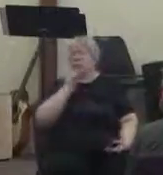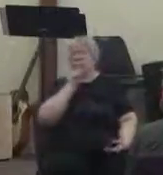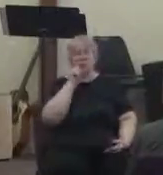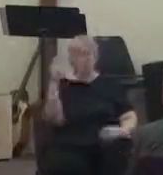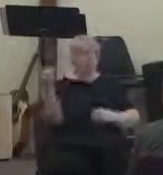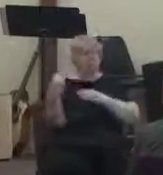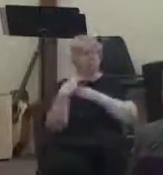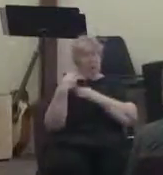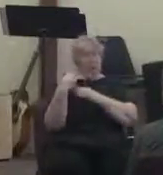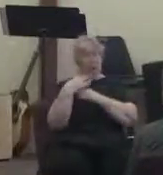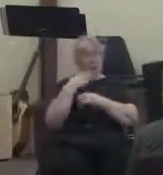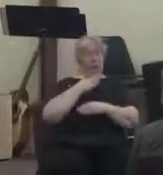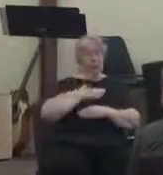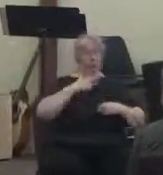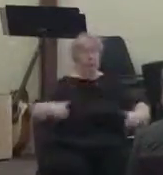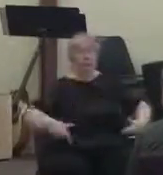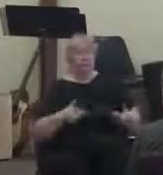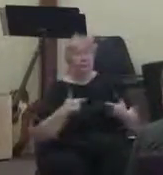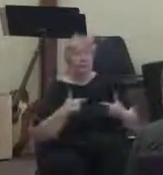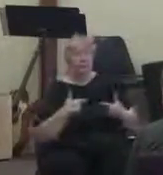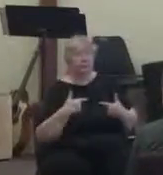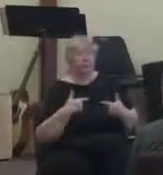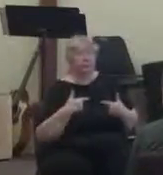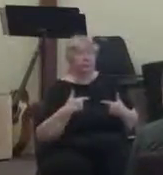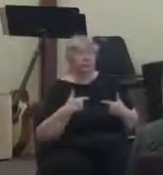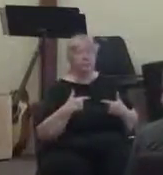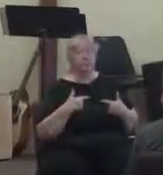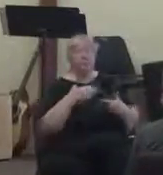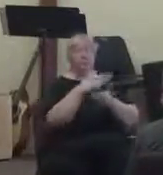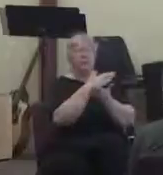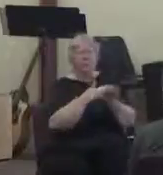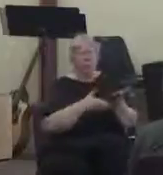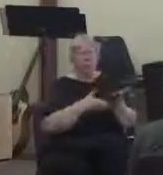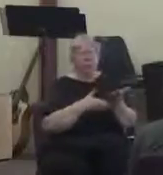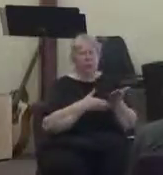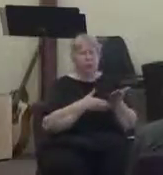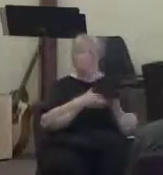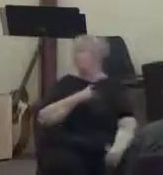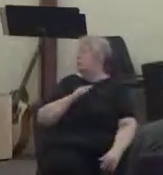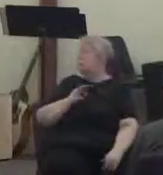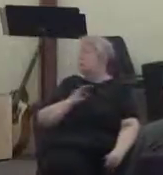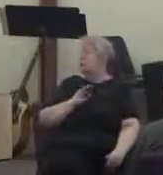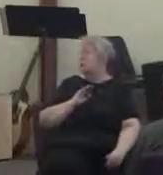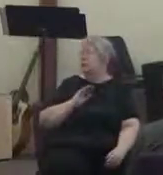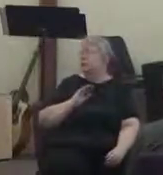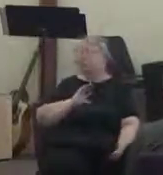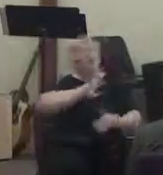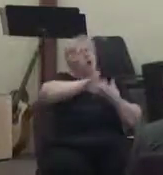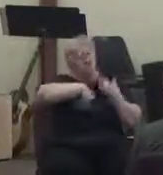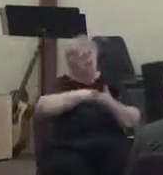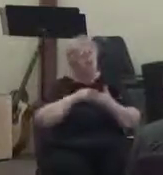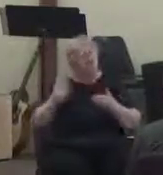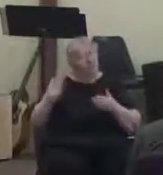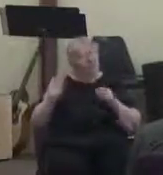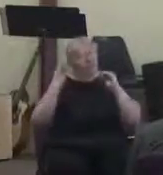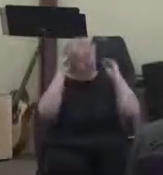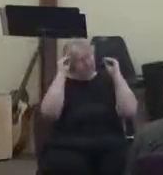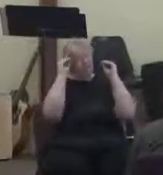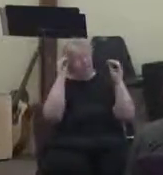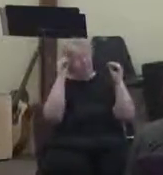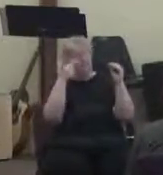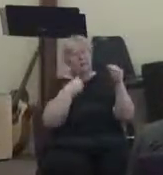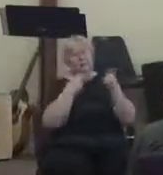influenced my life. And part of his, well, all of his teaching,